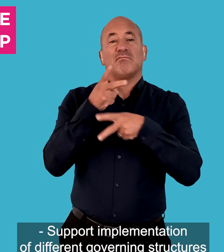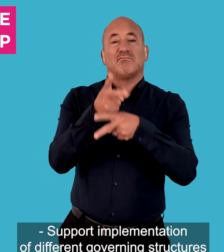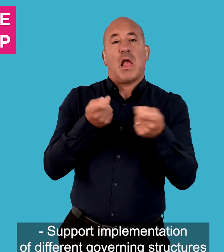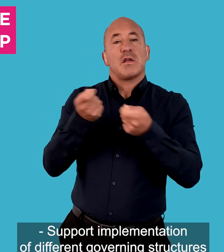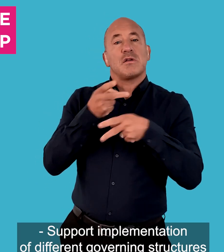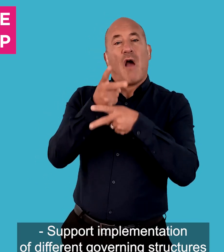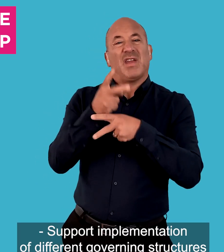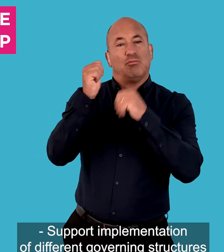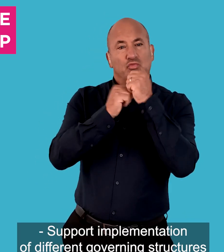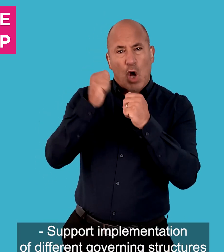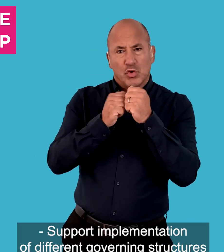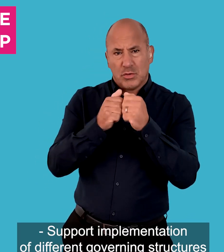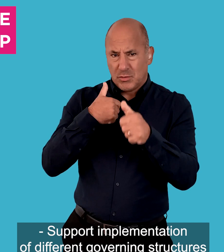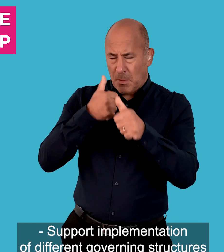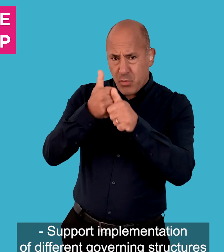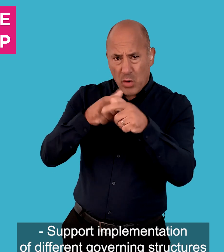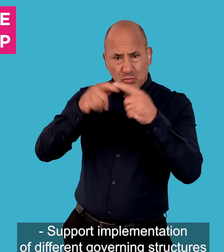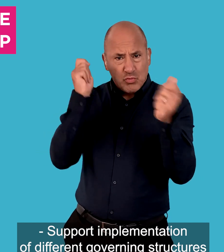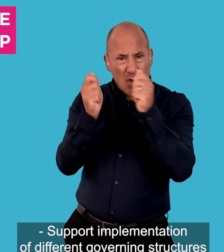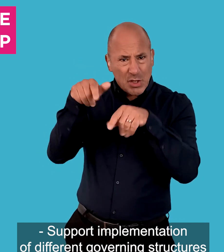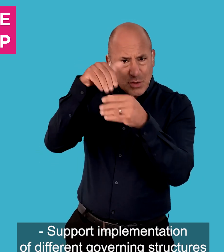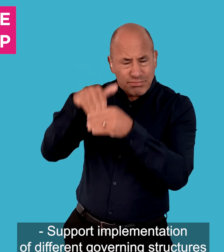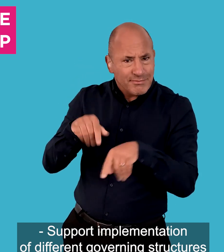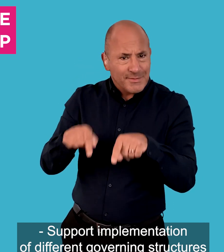Support implementation of different governing structures.